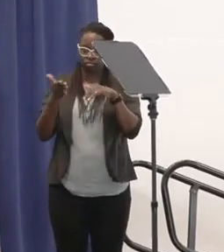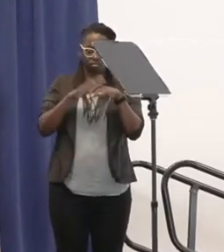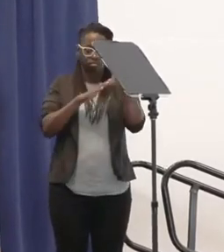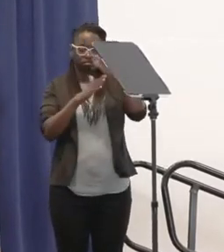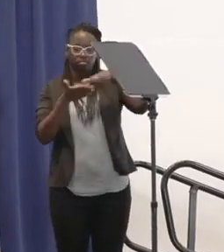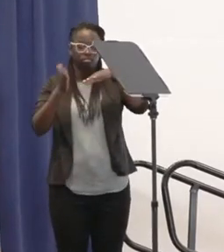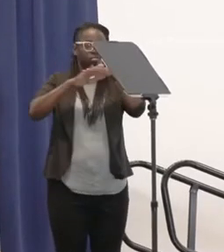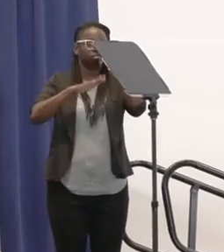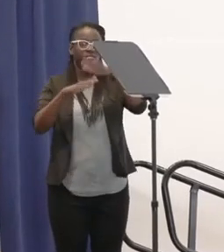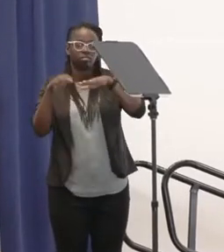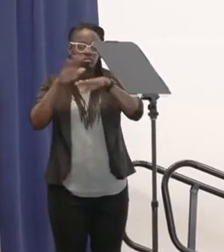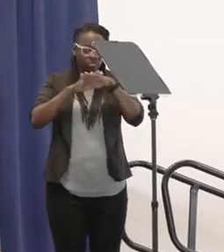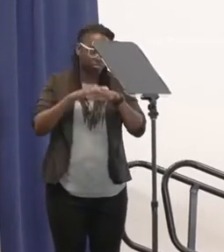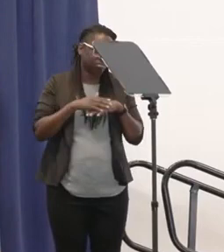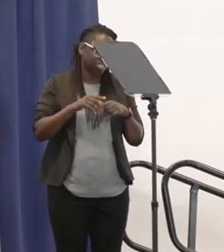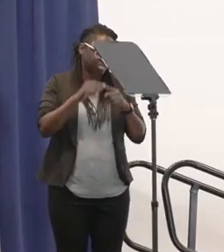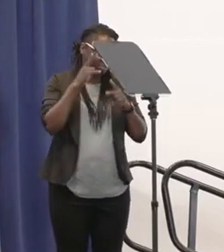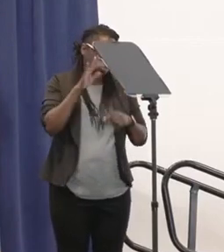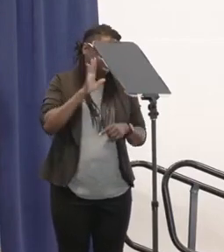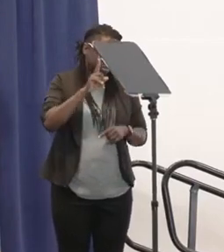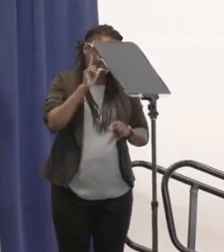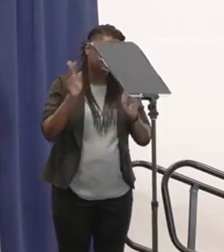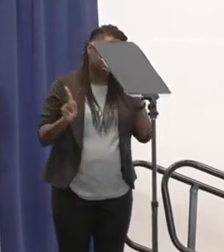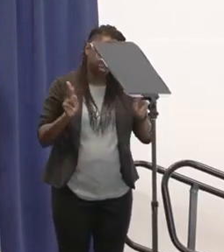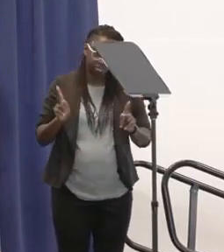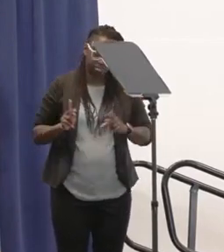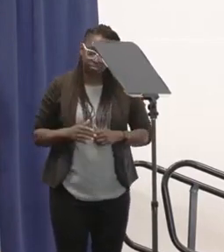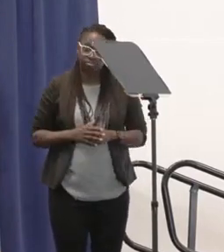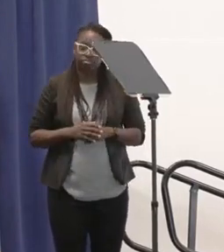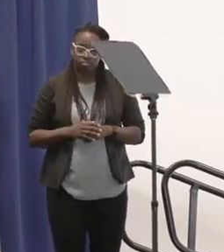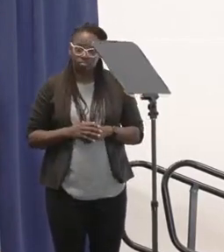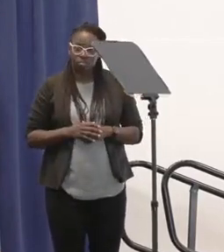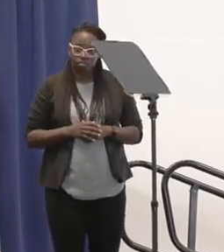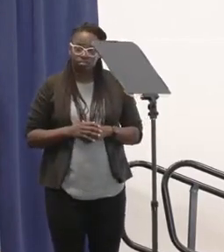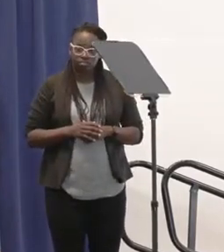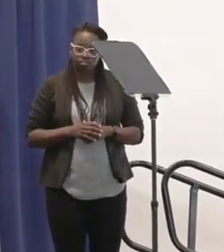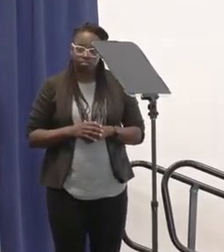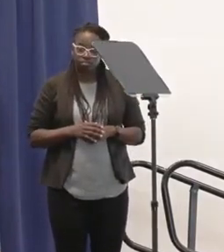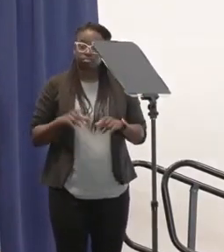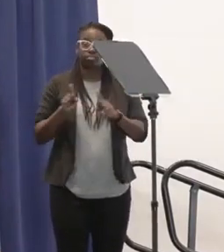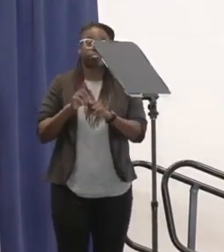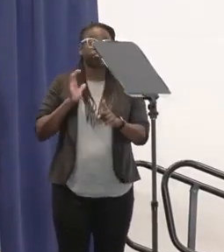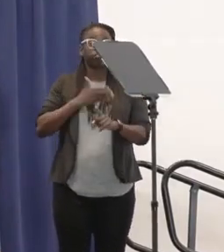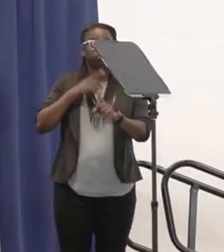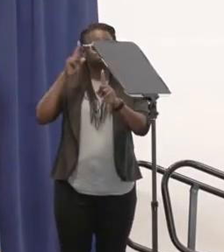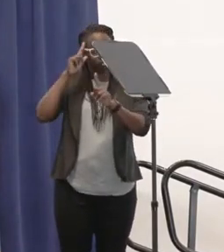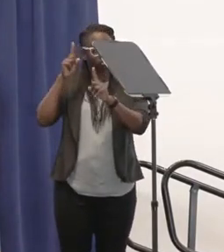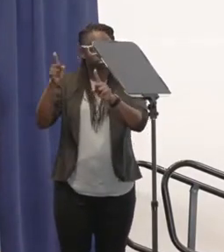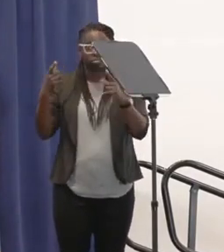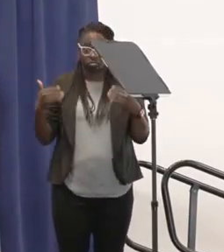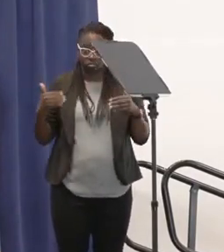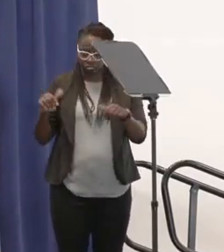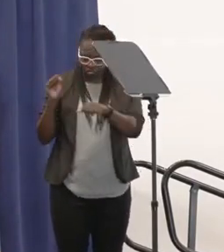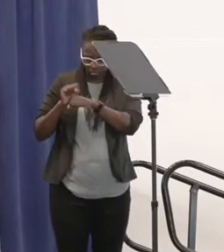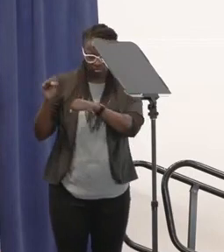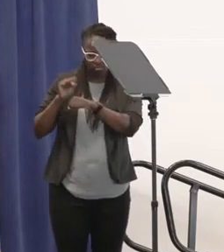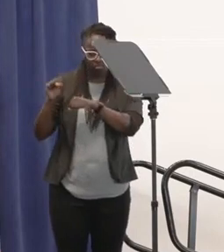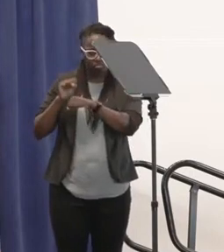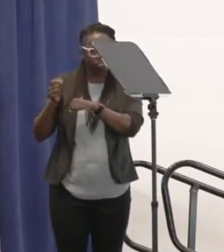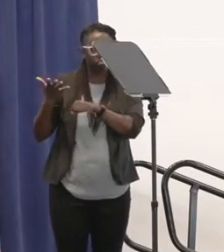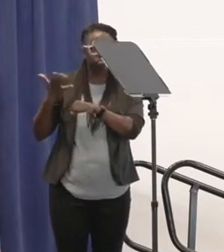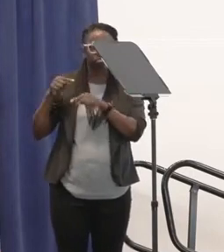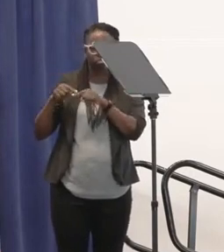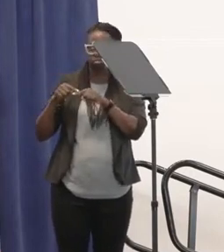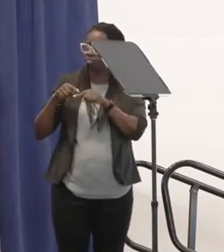but also because it was a huge setback to our efforts to ensure our education system actually provides equal access